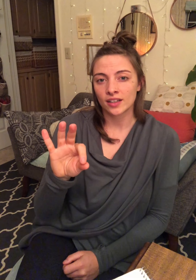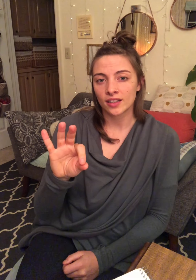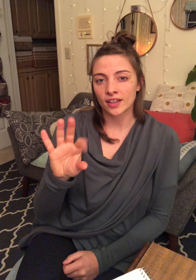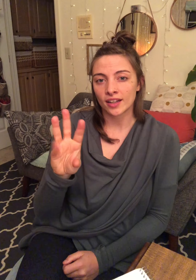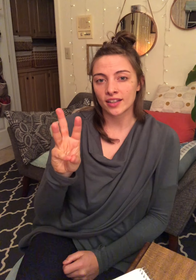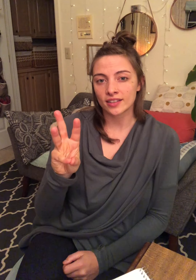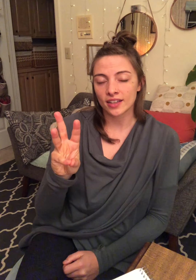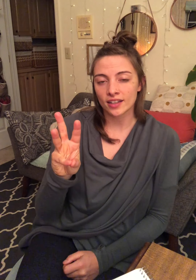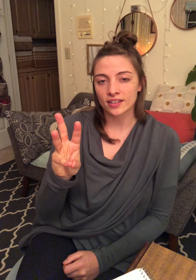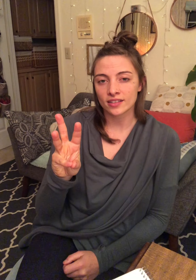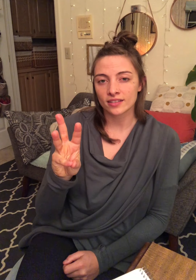96,